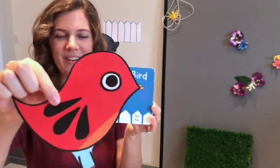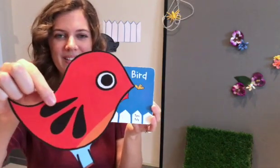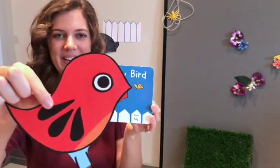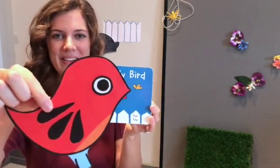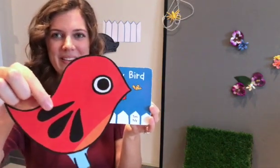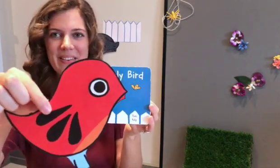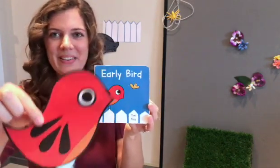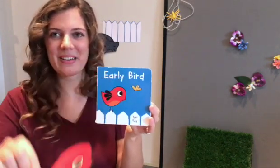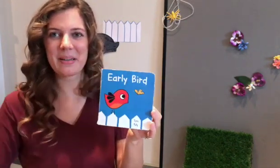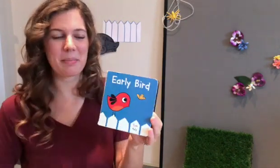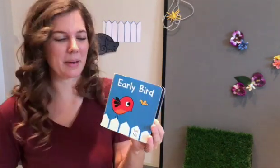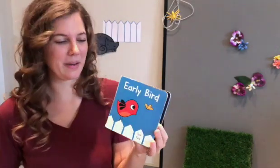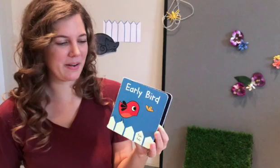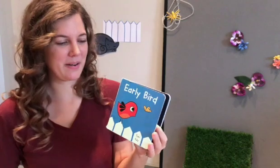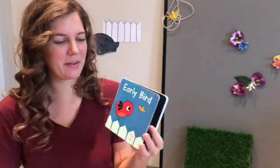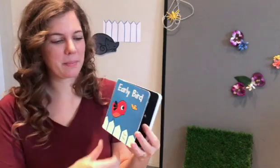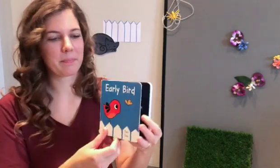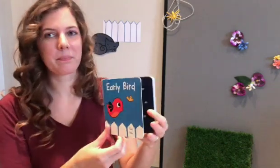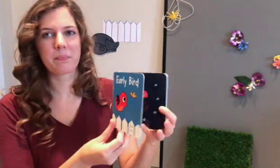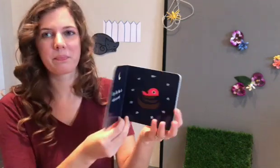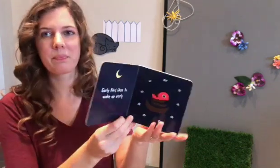our little early bird.